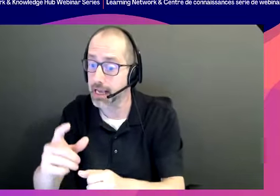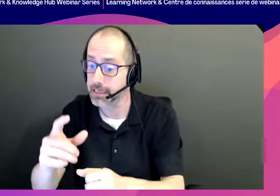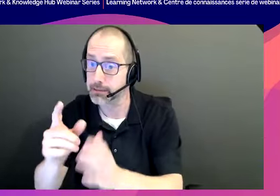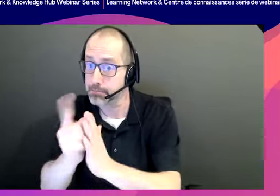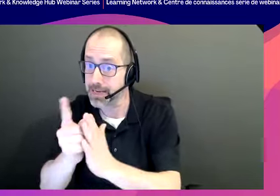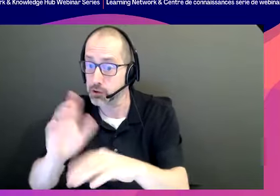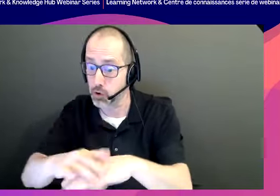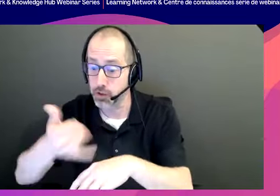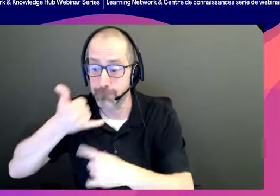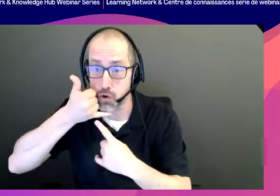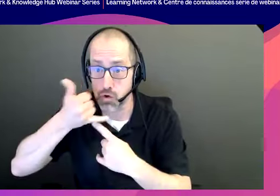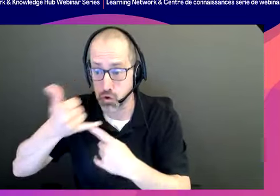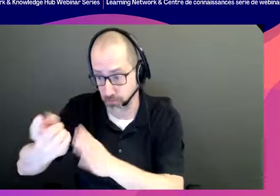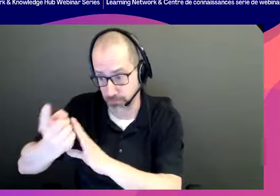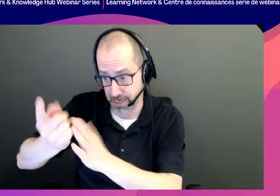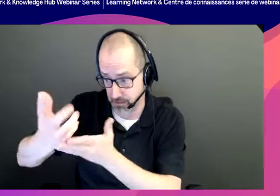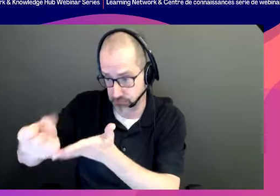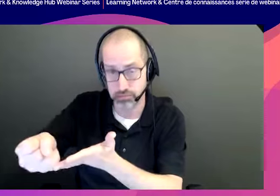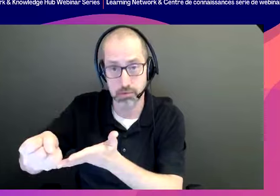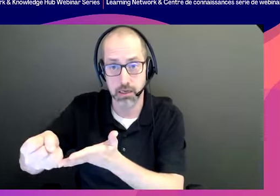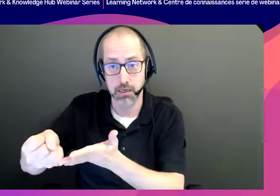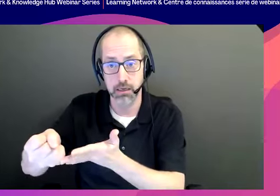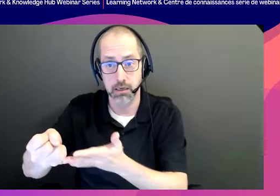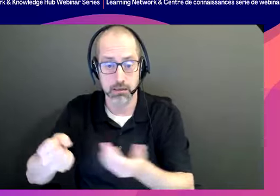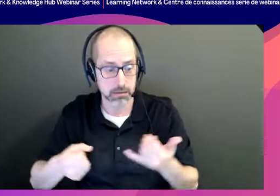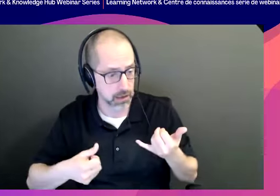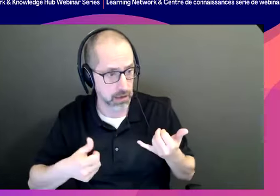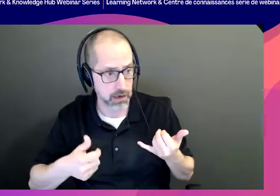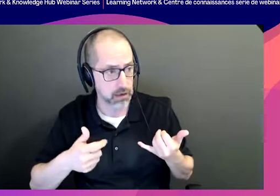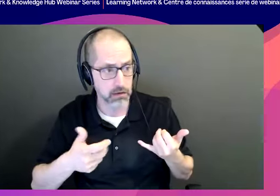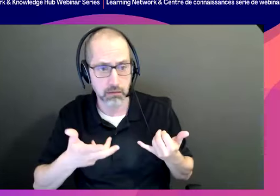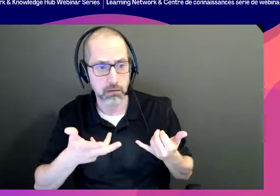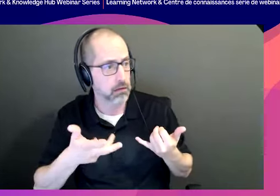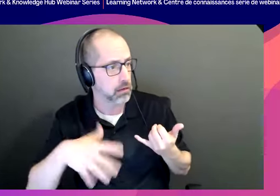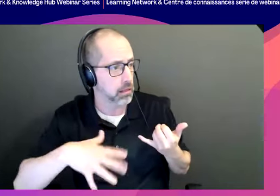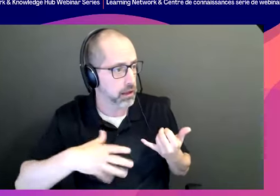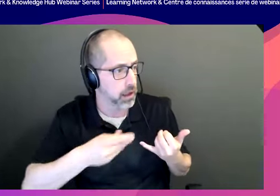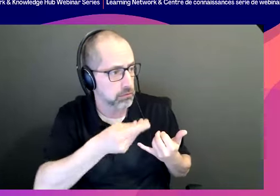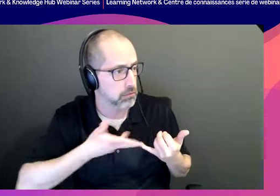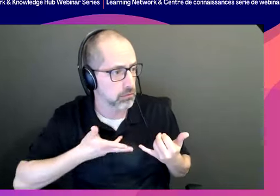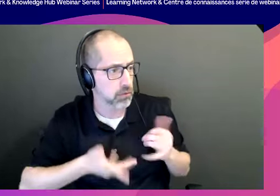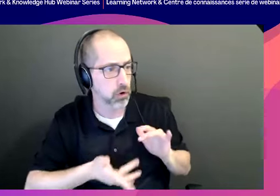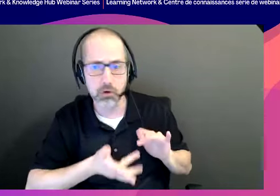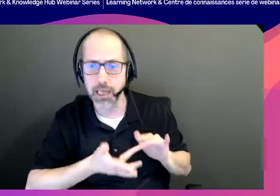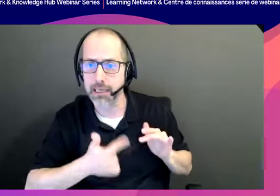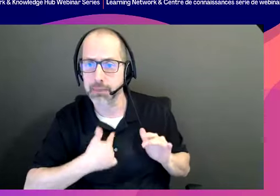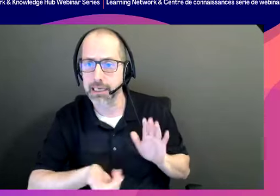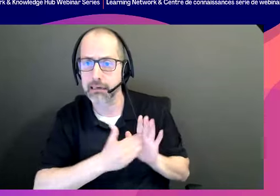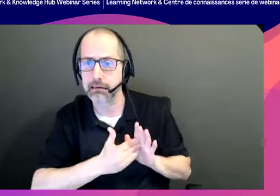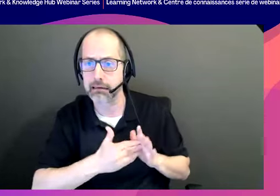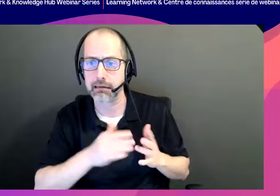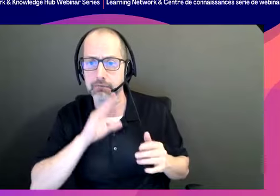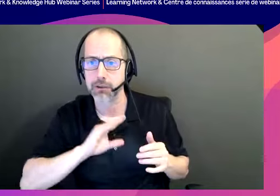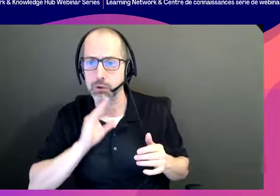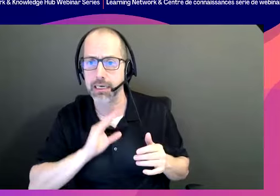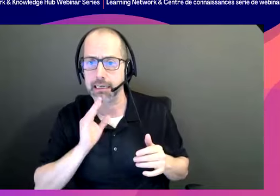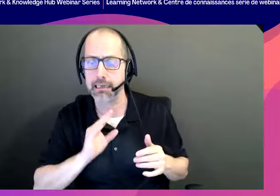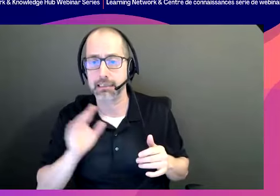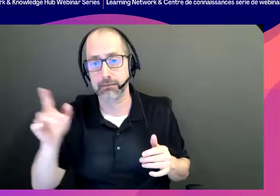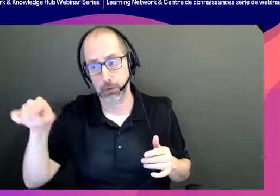families, oh, they said they'd get in touch with me and I never heard back from them. So that can be really frustrating and